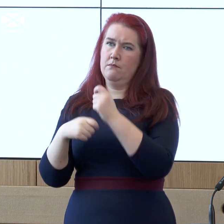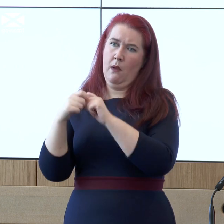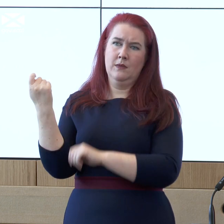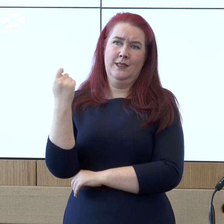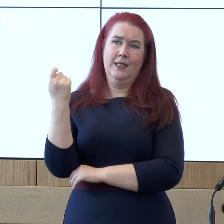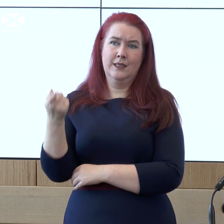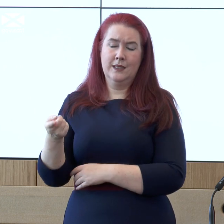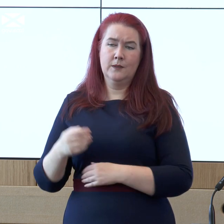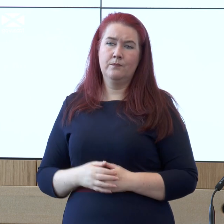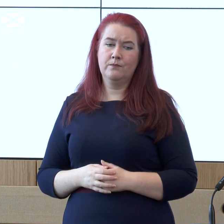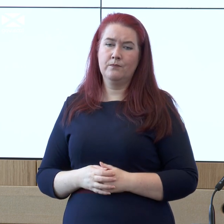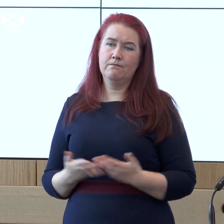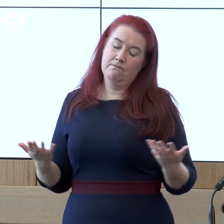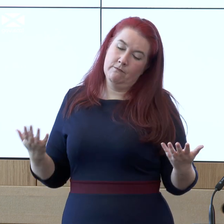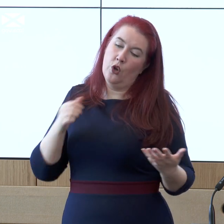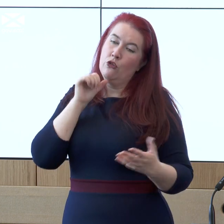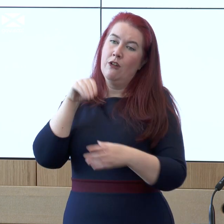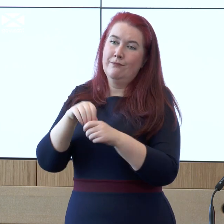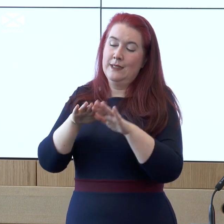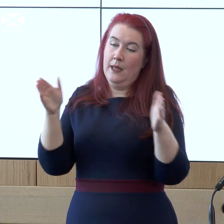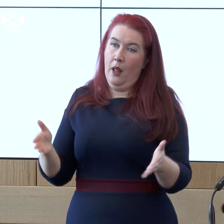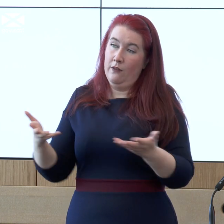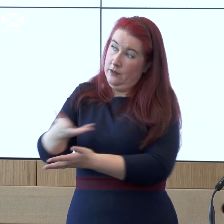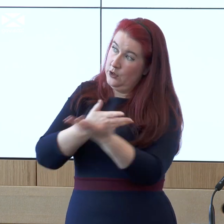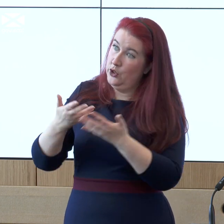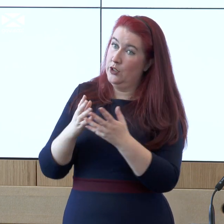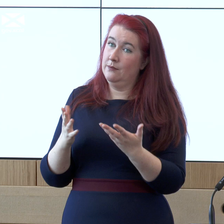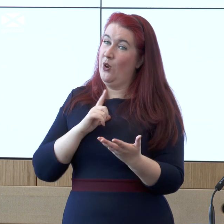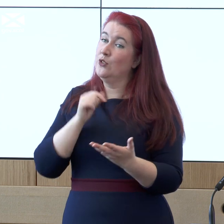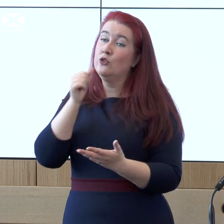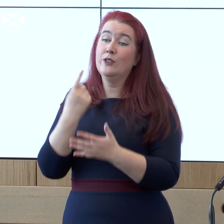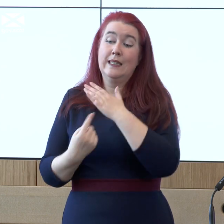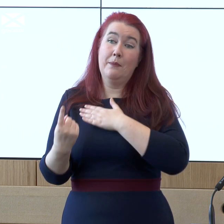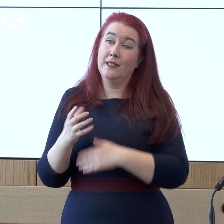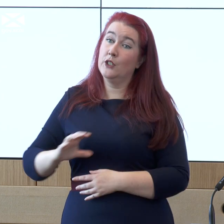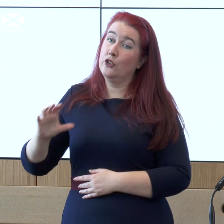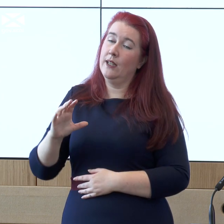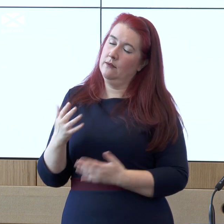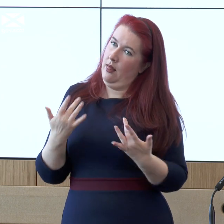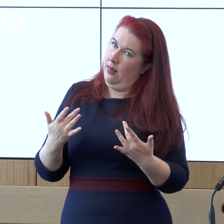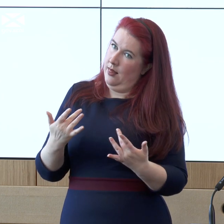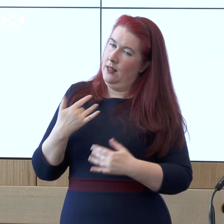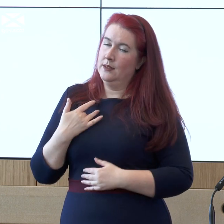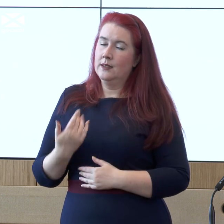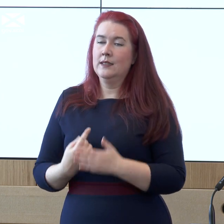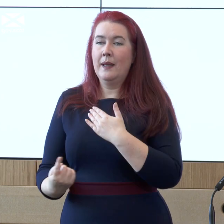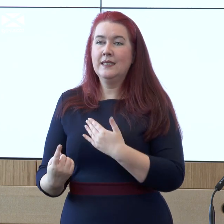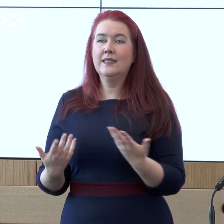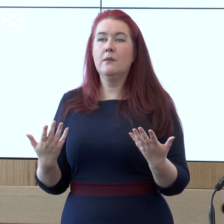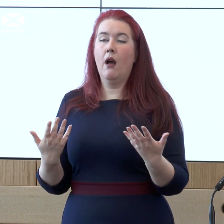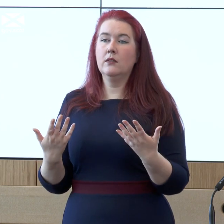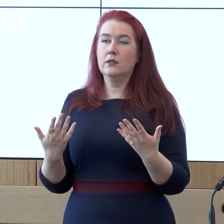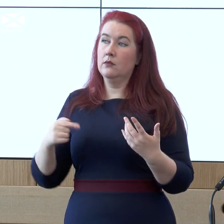be at the negotiating table directly. We're not an independent state, not yet. But as host country, we